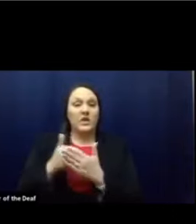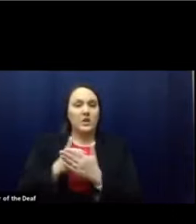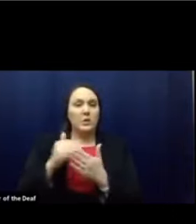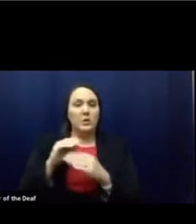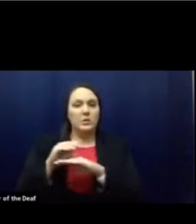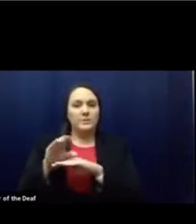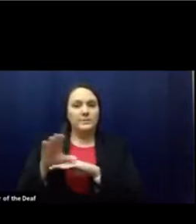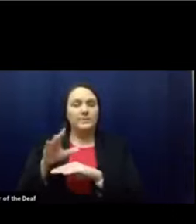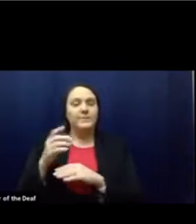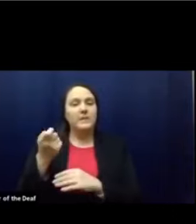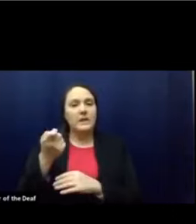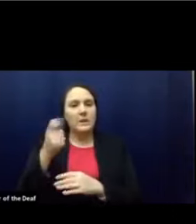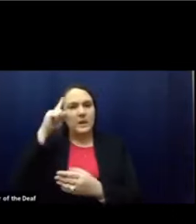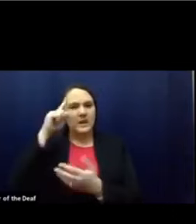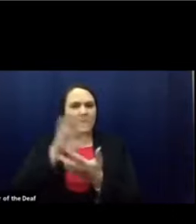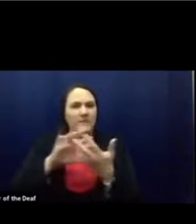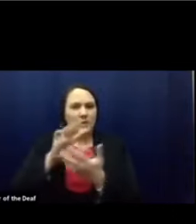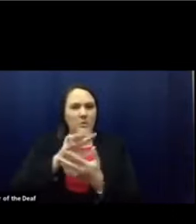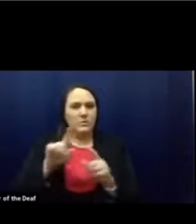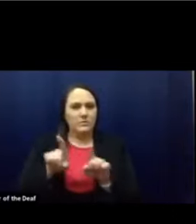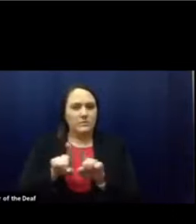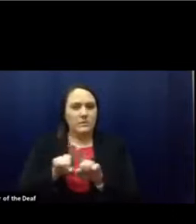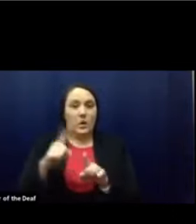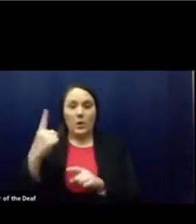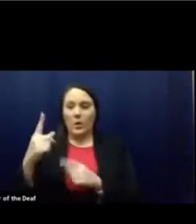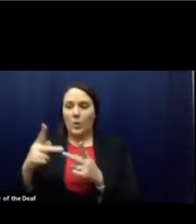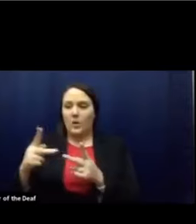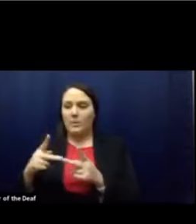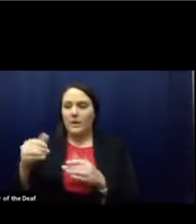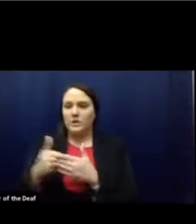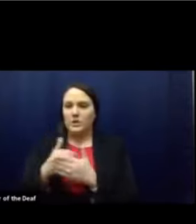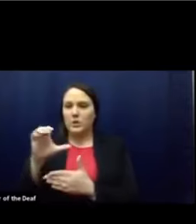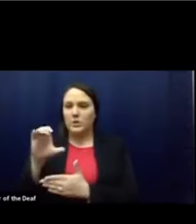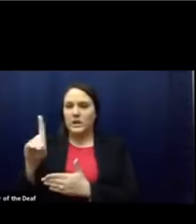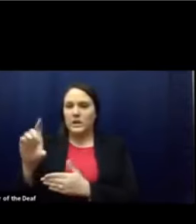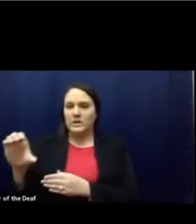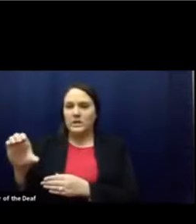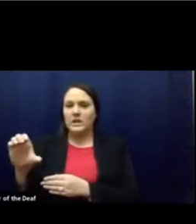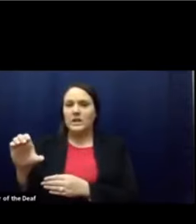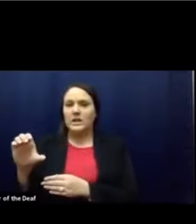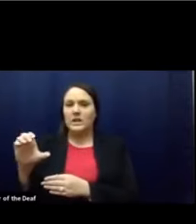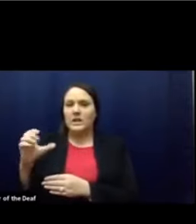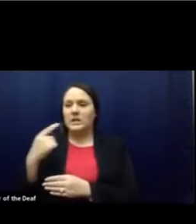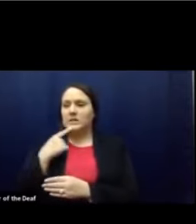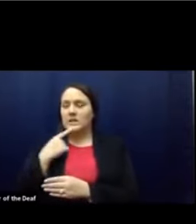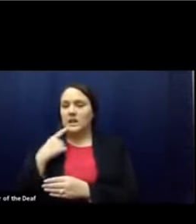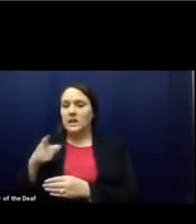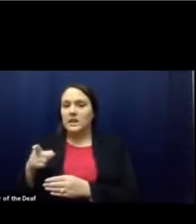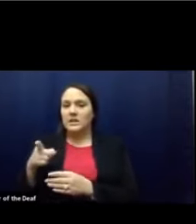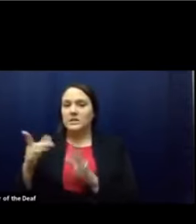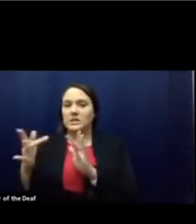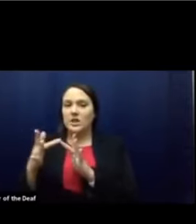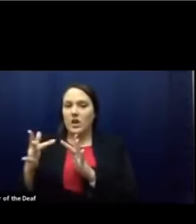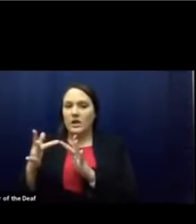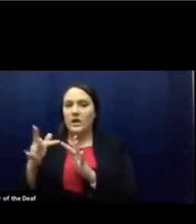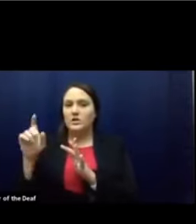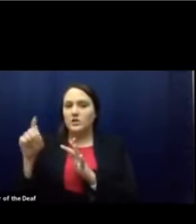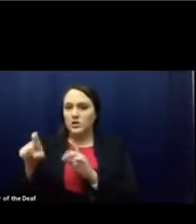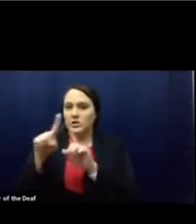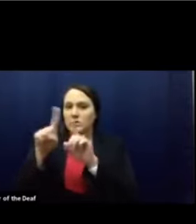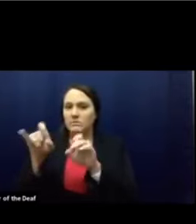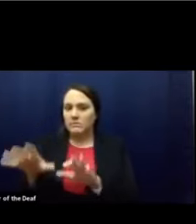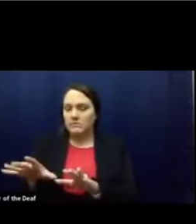a little bit confusing in that in one place on the new CDC released guidance on one of their documents, it says that contacts should get